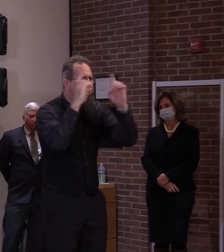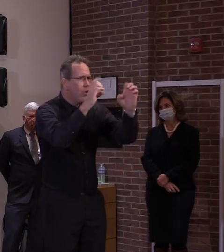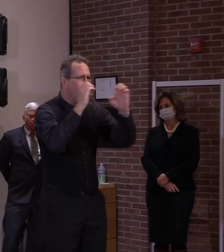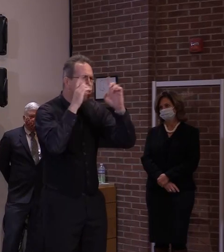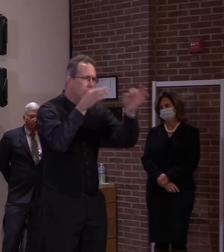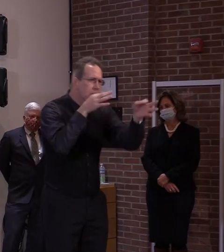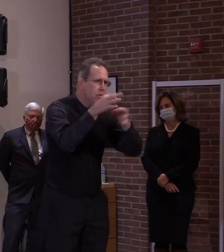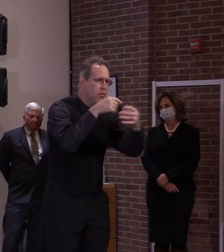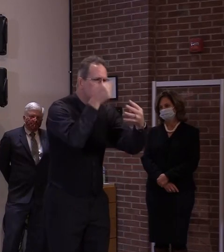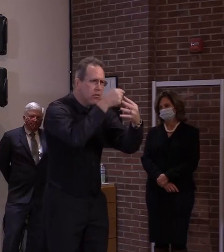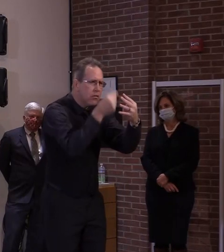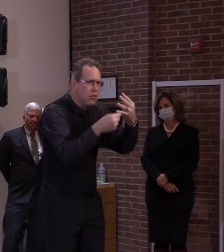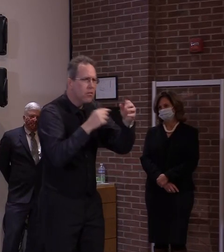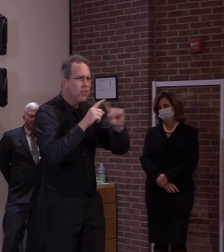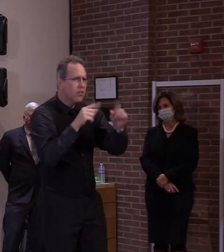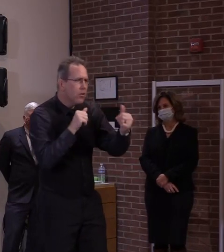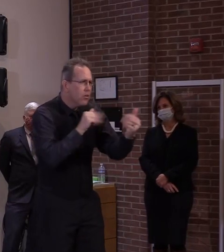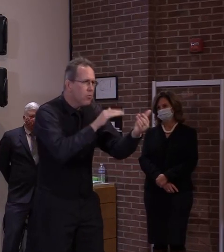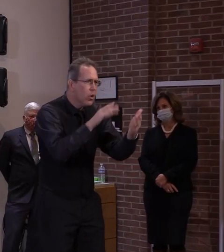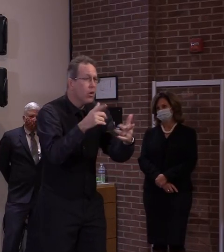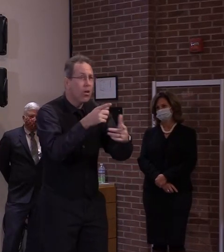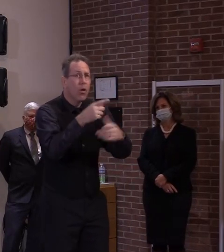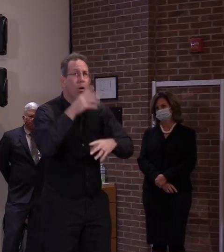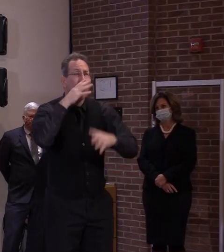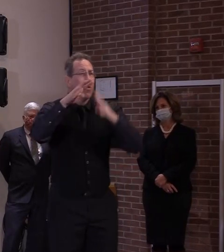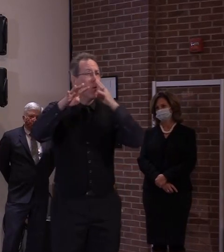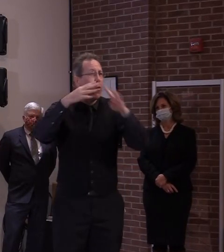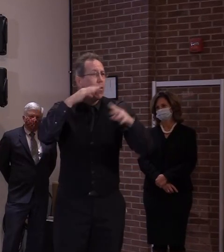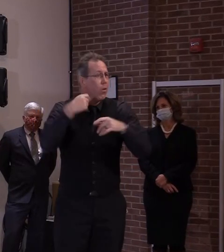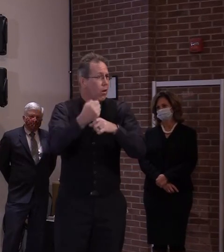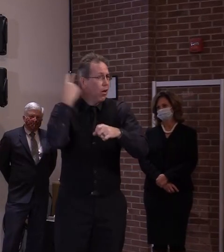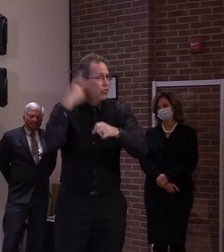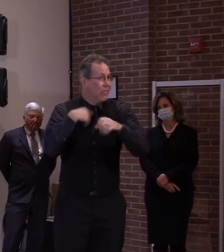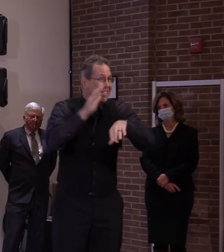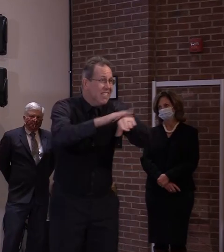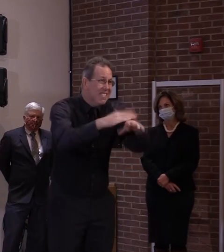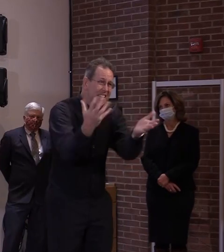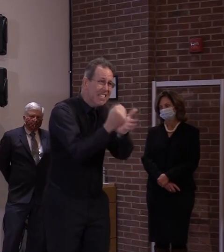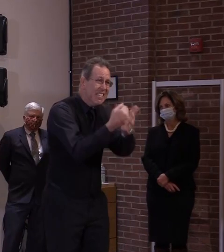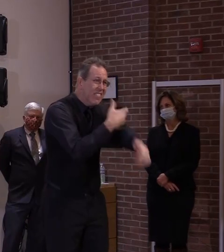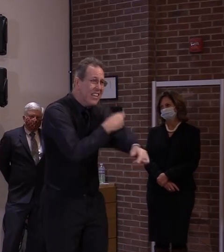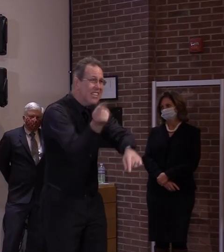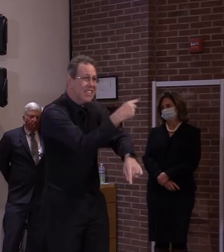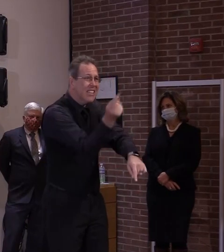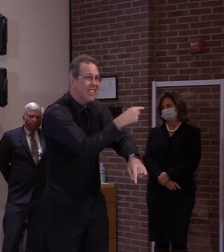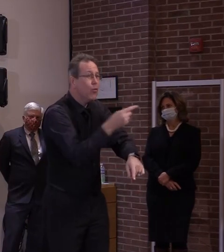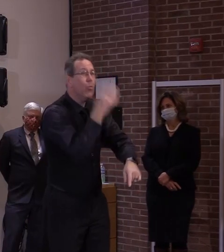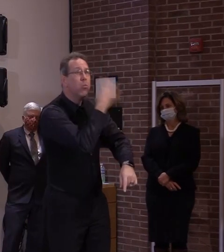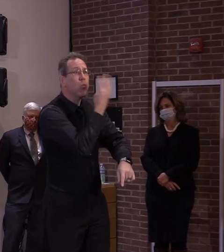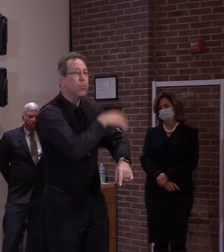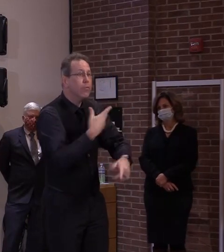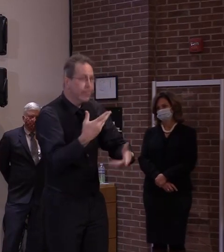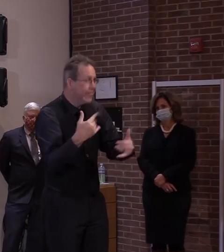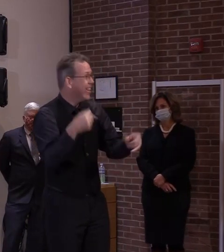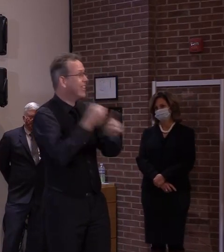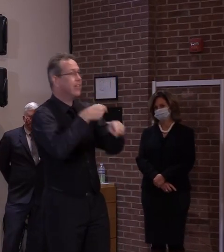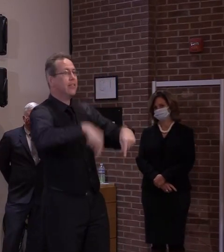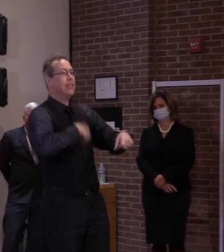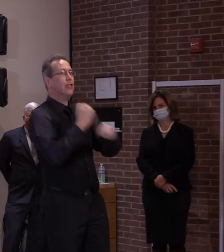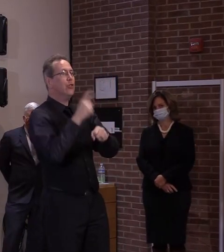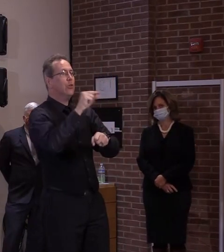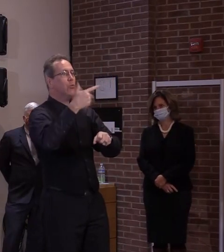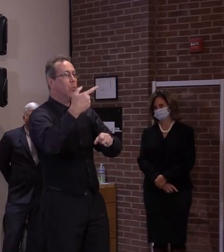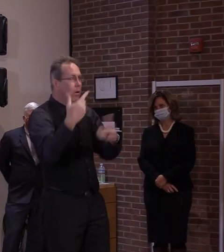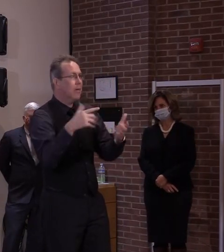not prioritizing boosters, so that they understand that there's a date ahead of them that we're going to get to